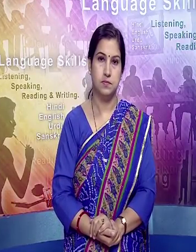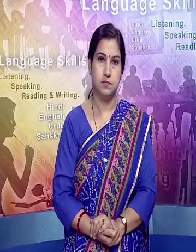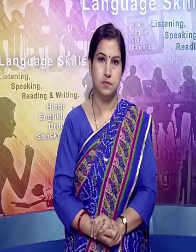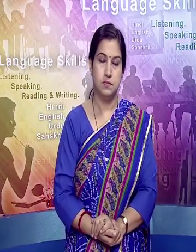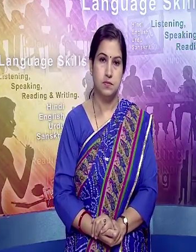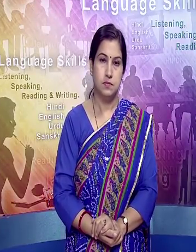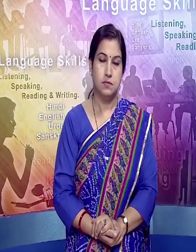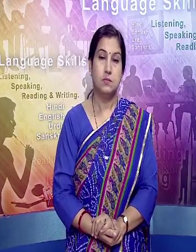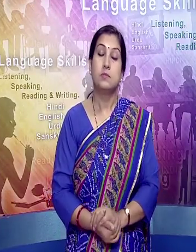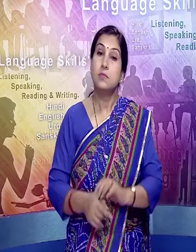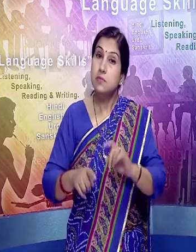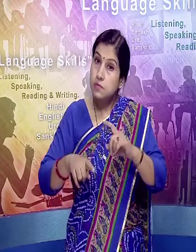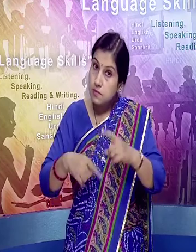And slowly,